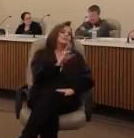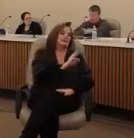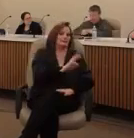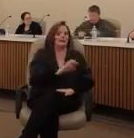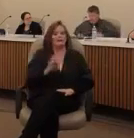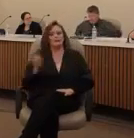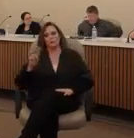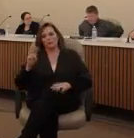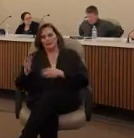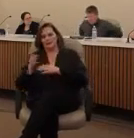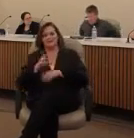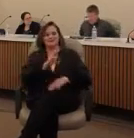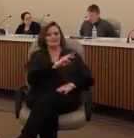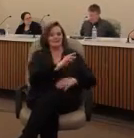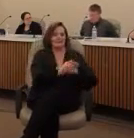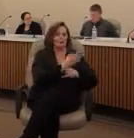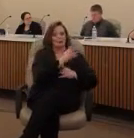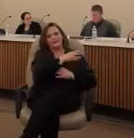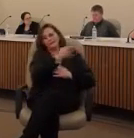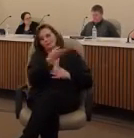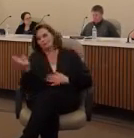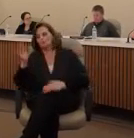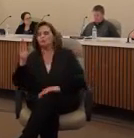Right. And currently it's,